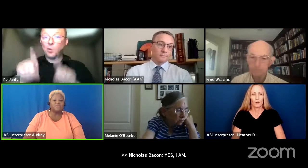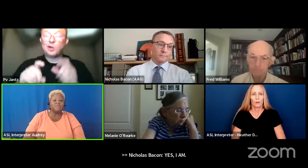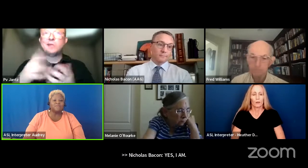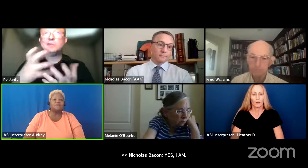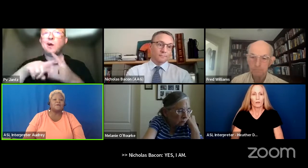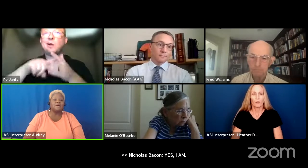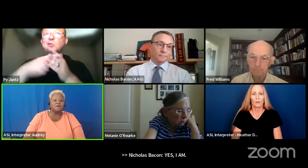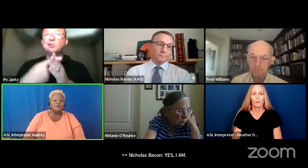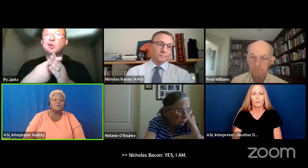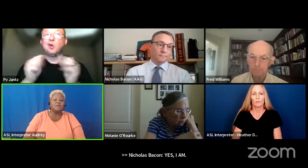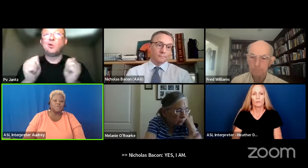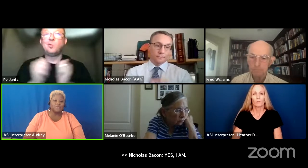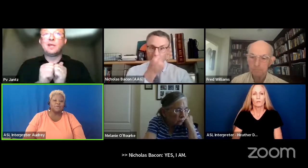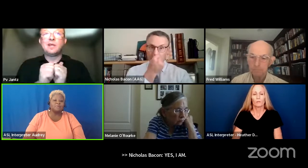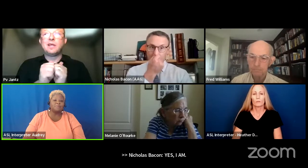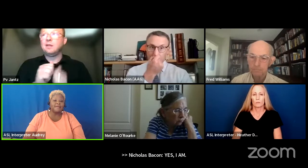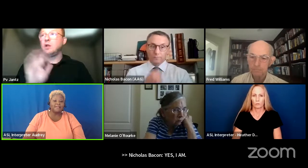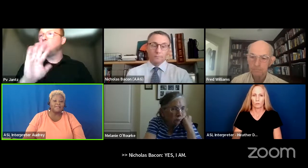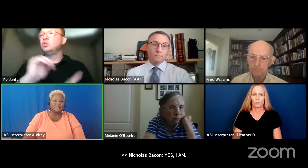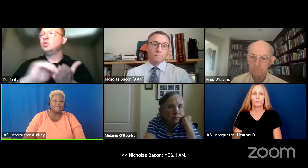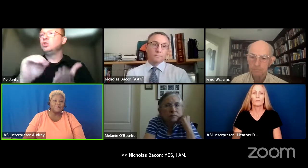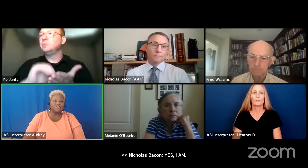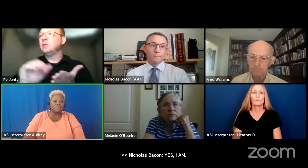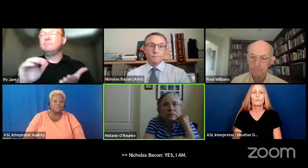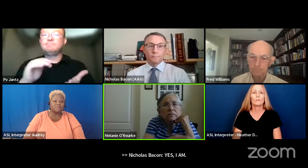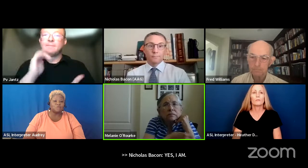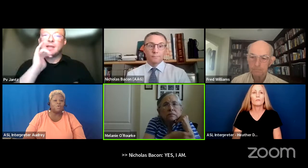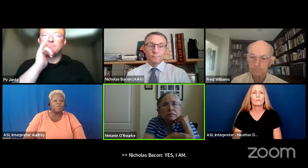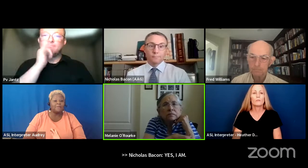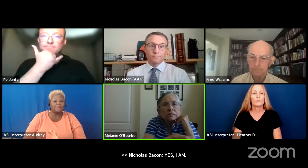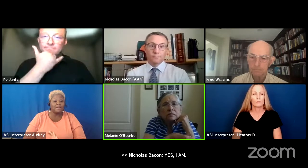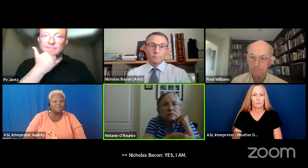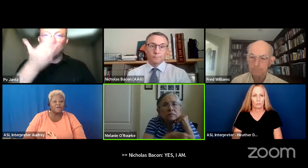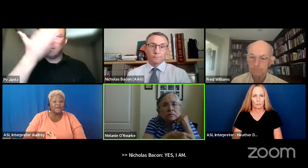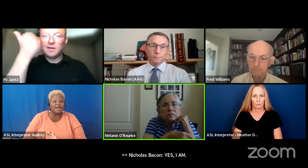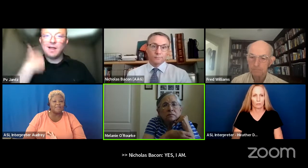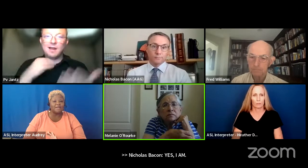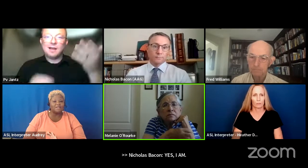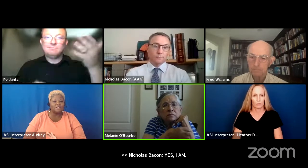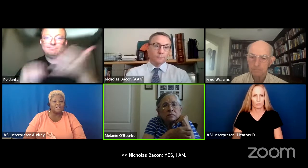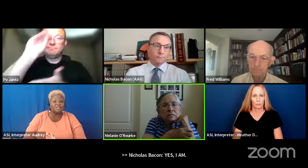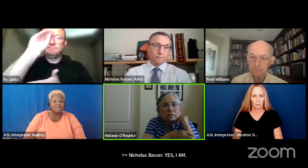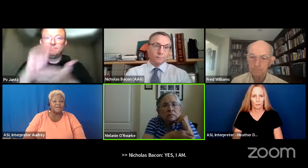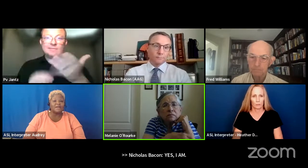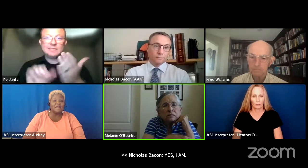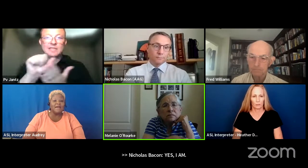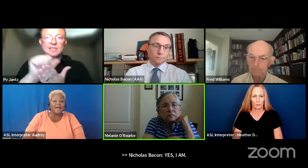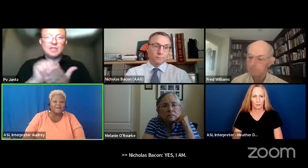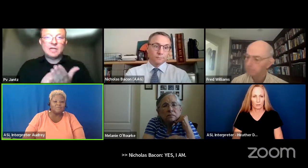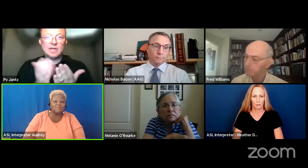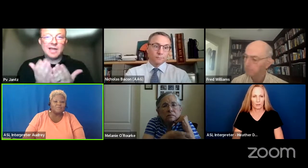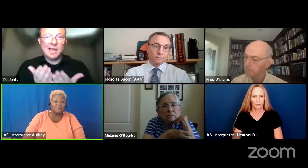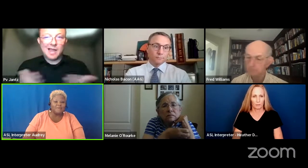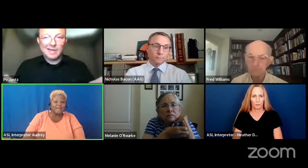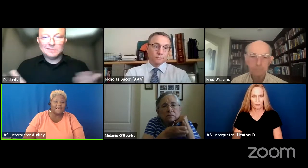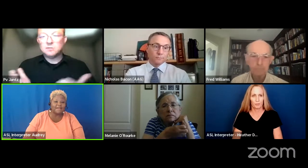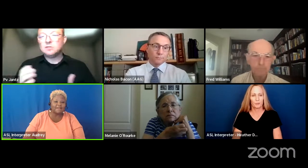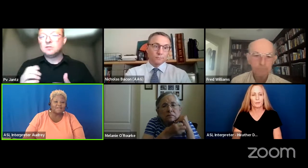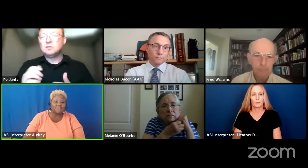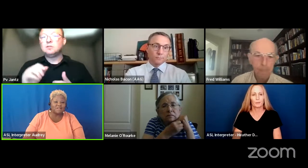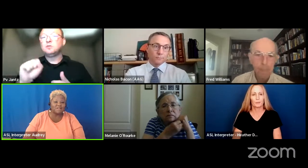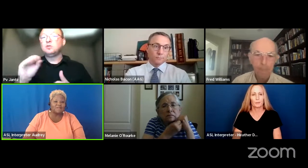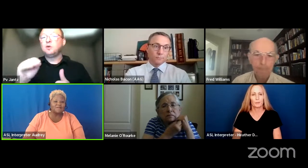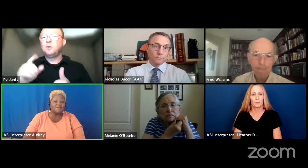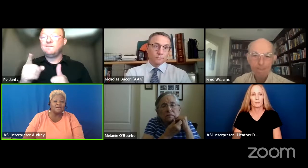to proceed with the interpreter complaints and questions. Oh, no, wait a minute, I'm sorry. I made an agenda set. I moved something ahead